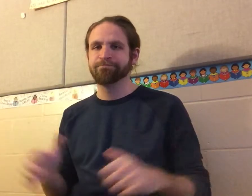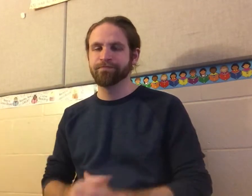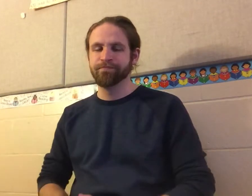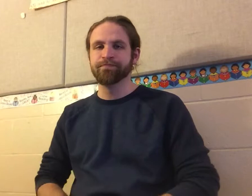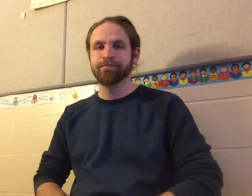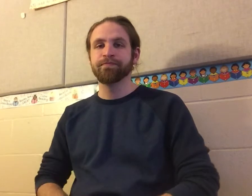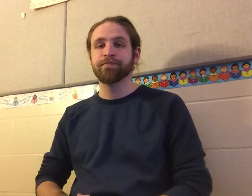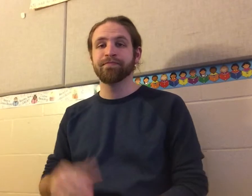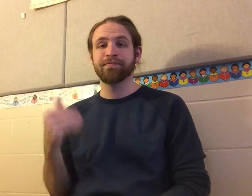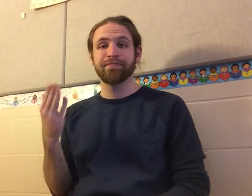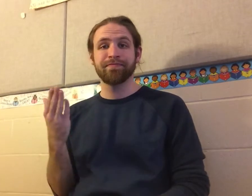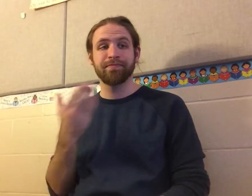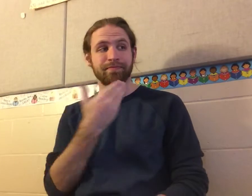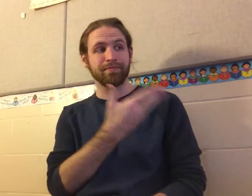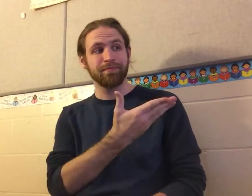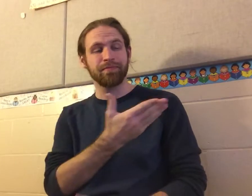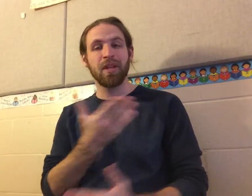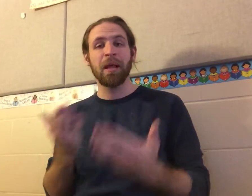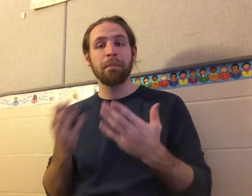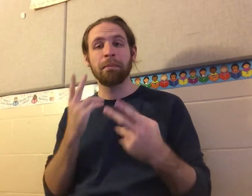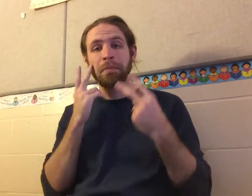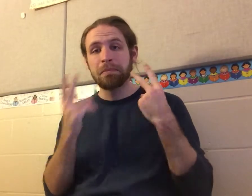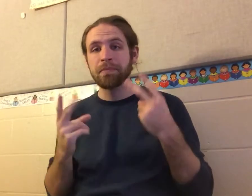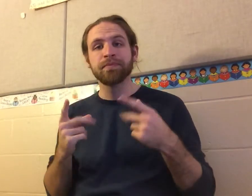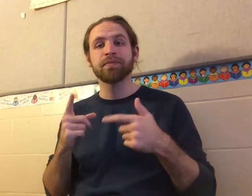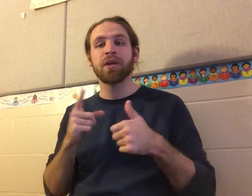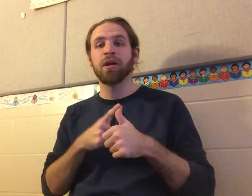Here's one that you may have seen in rivers, ponds, or streams.